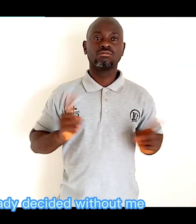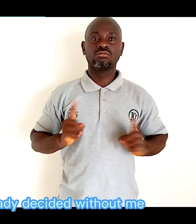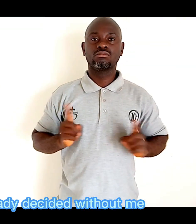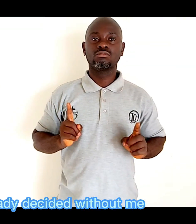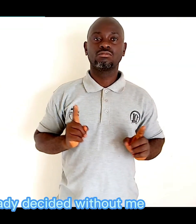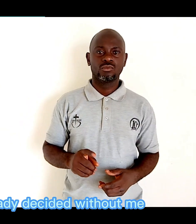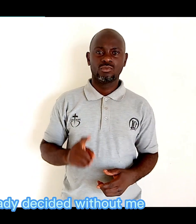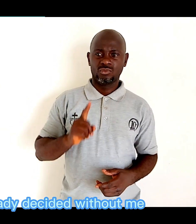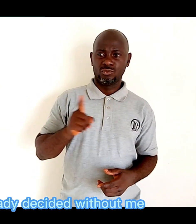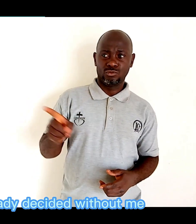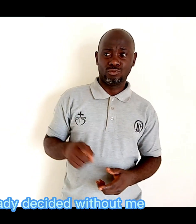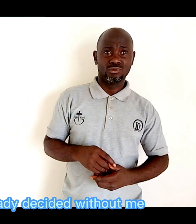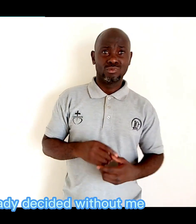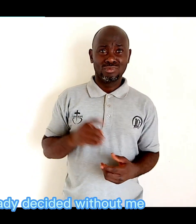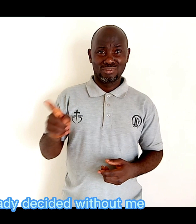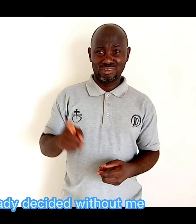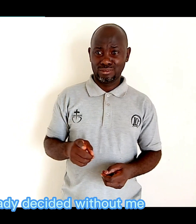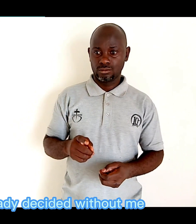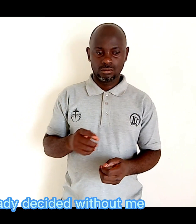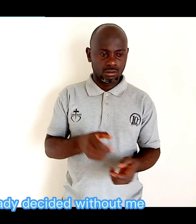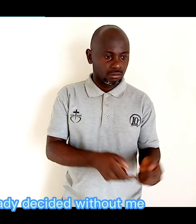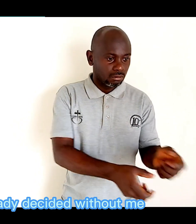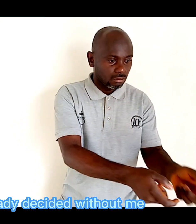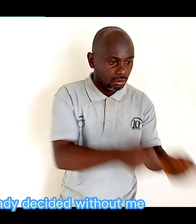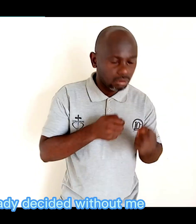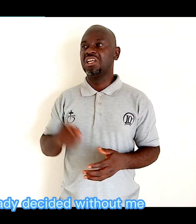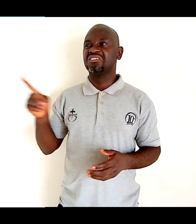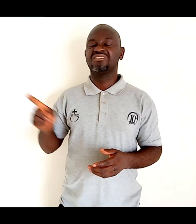out that they've already decided.